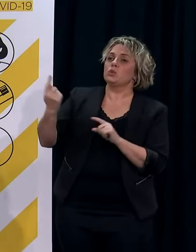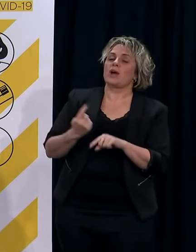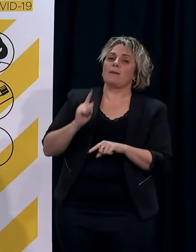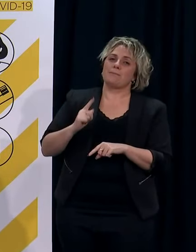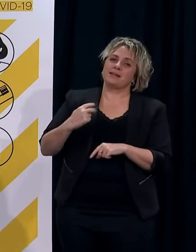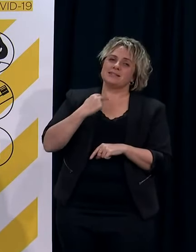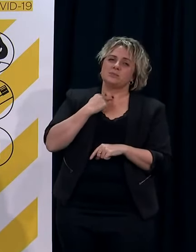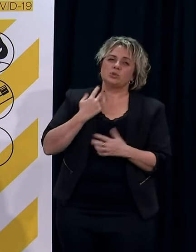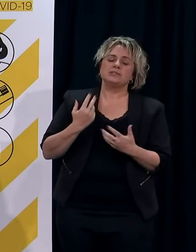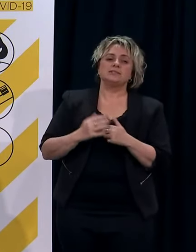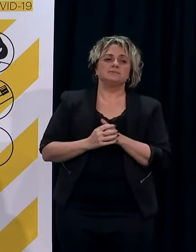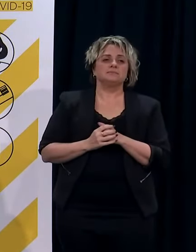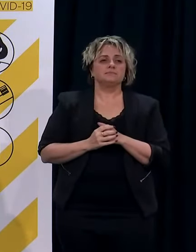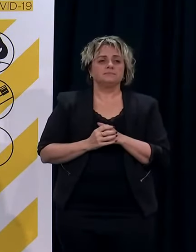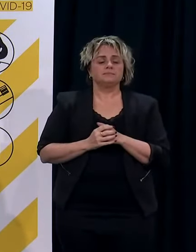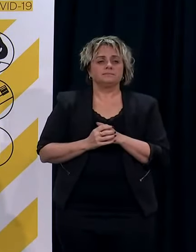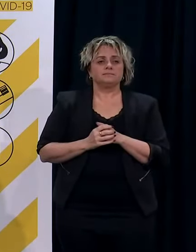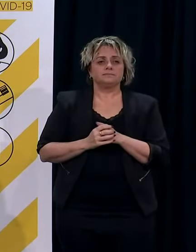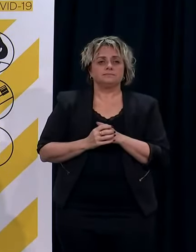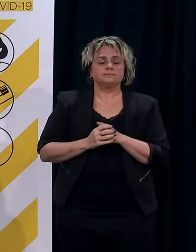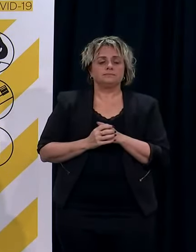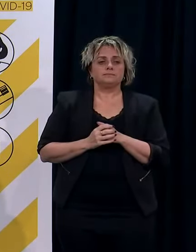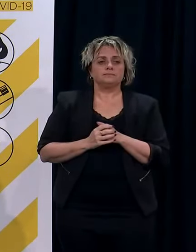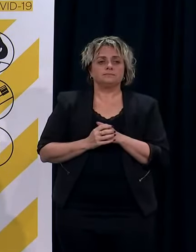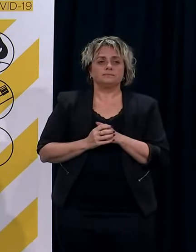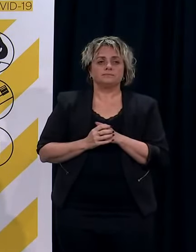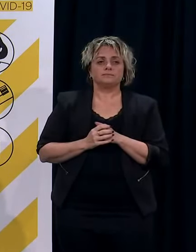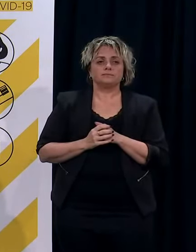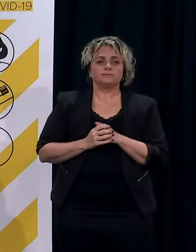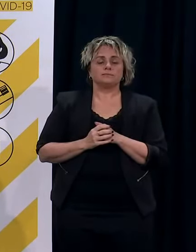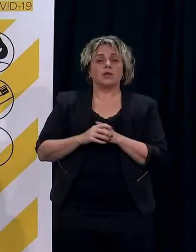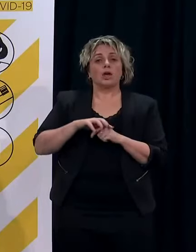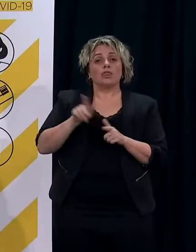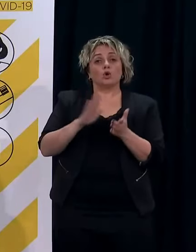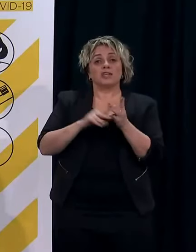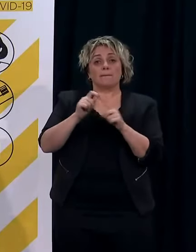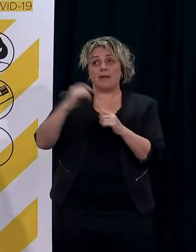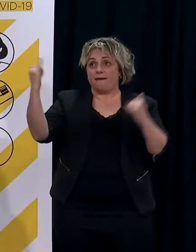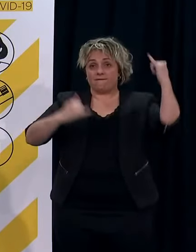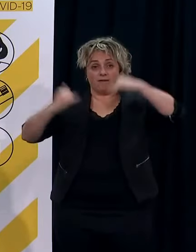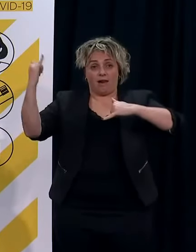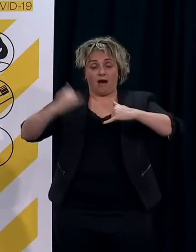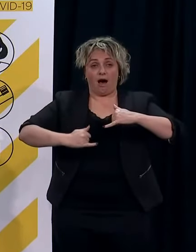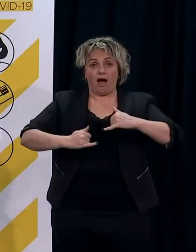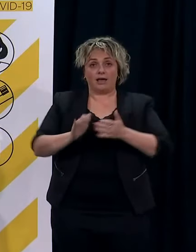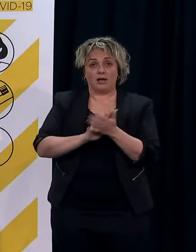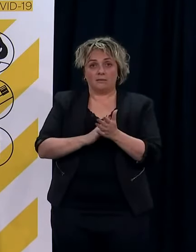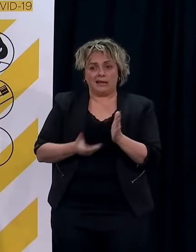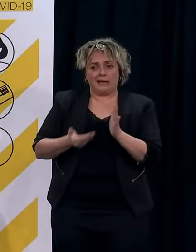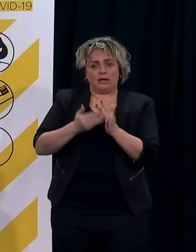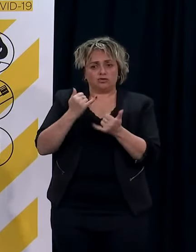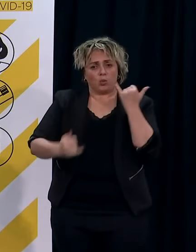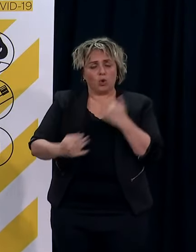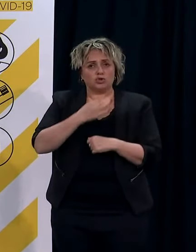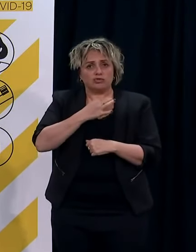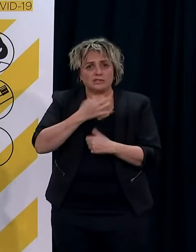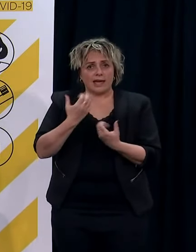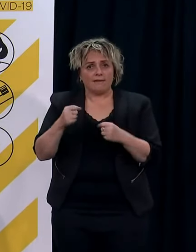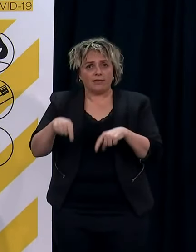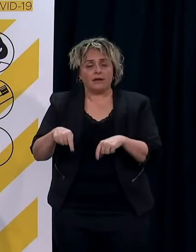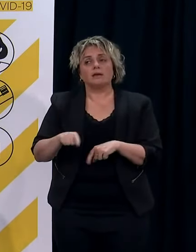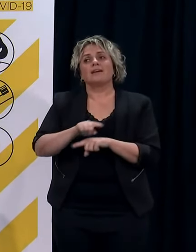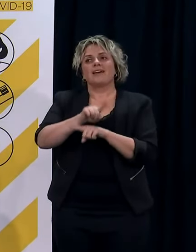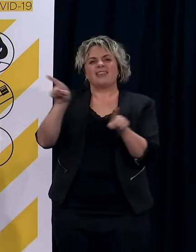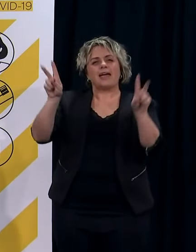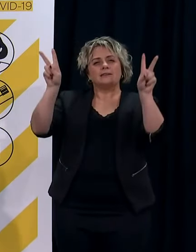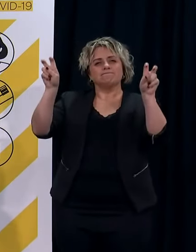4. From other regions, are they putting people at risk? Look, ultimately they are essential workers. They are deemed